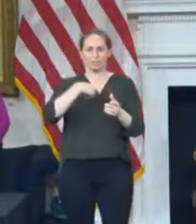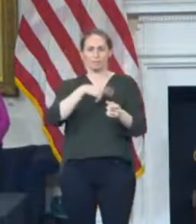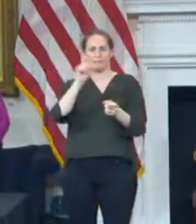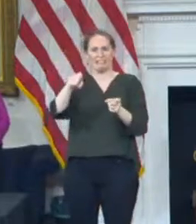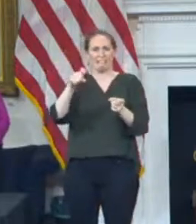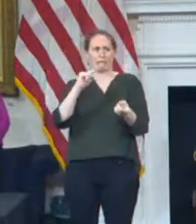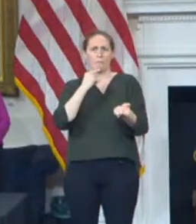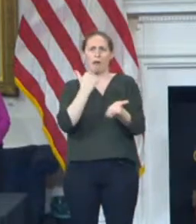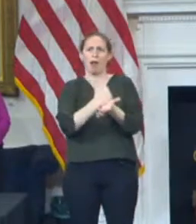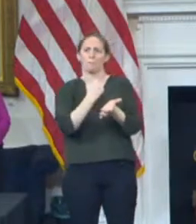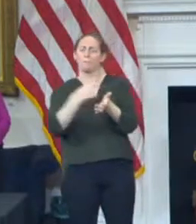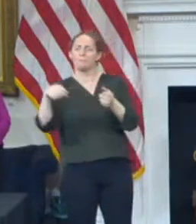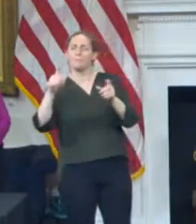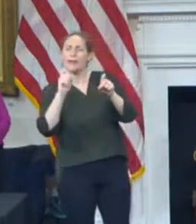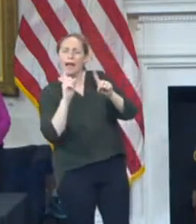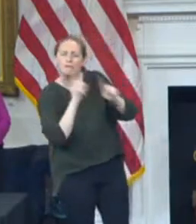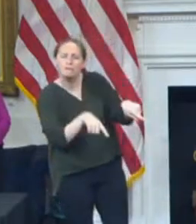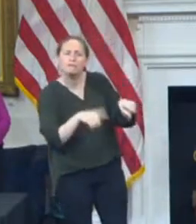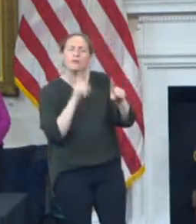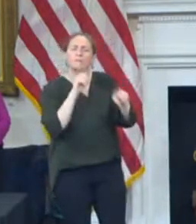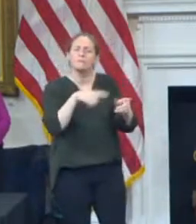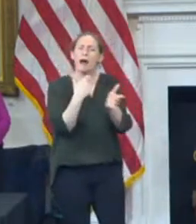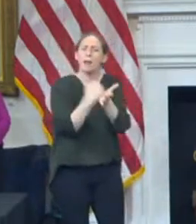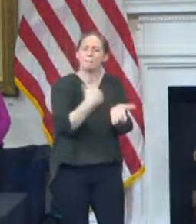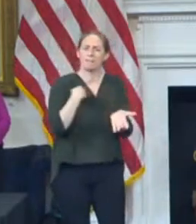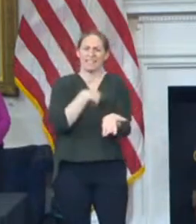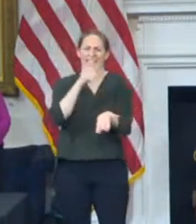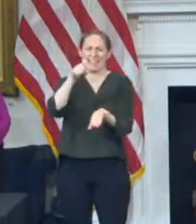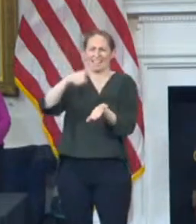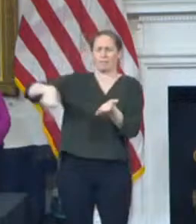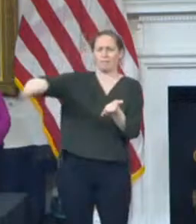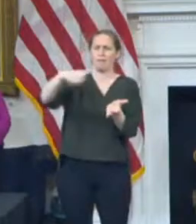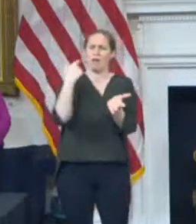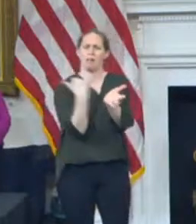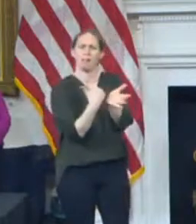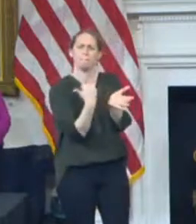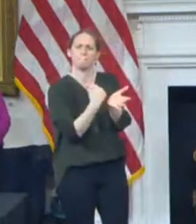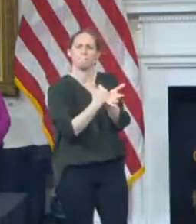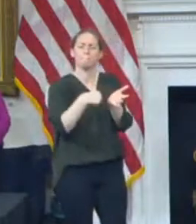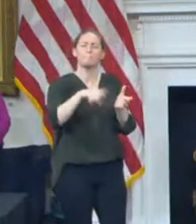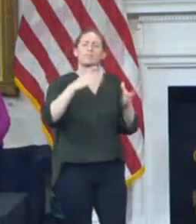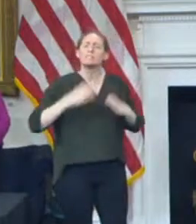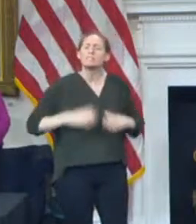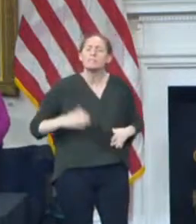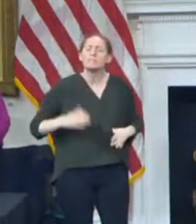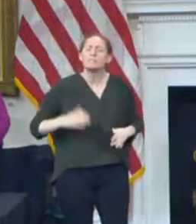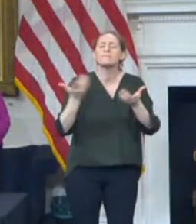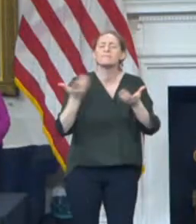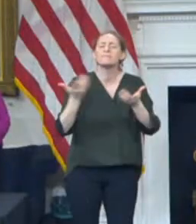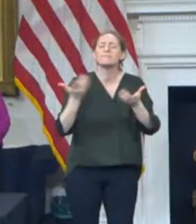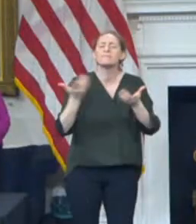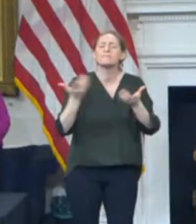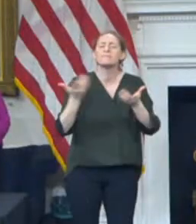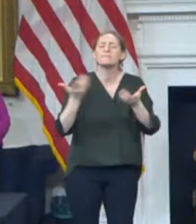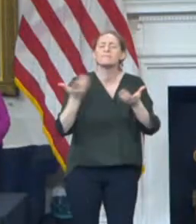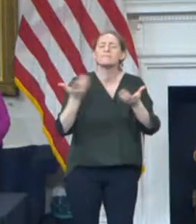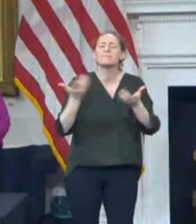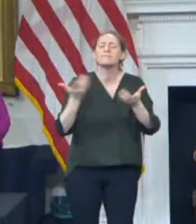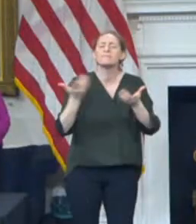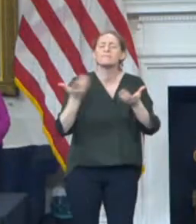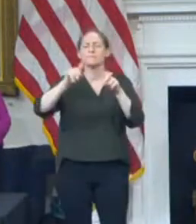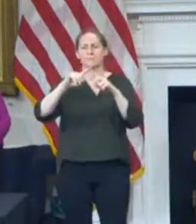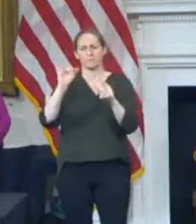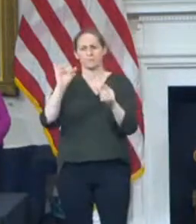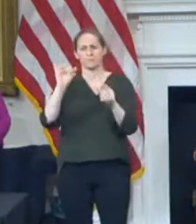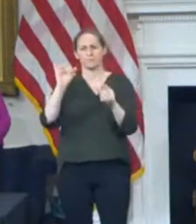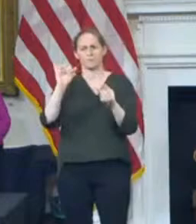to invest in more adjudication staffing, customer service management software, and beef up our